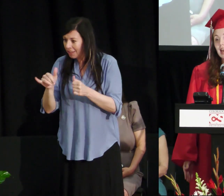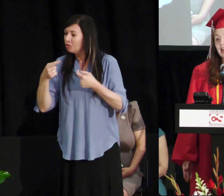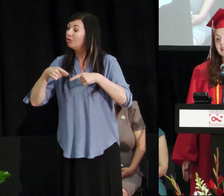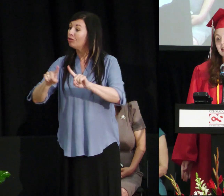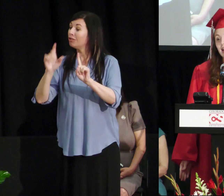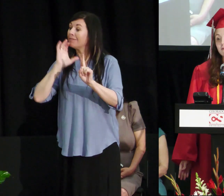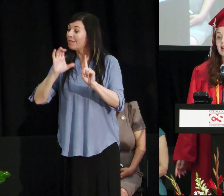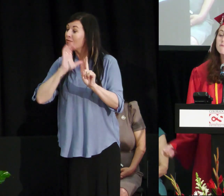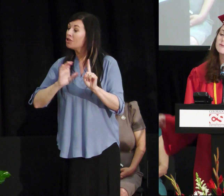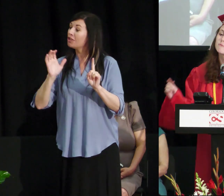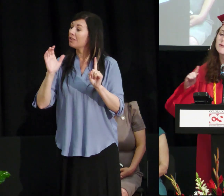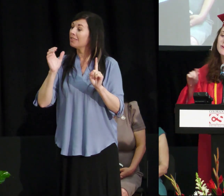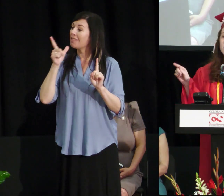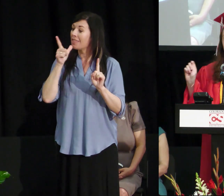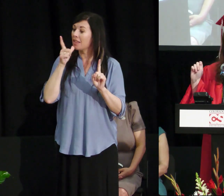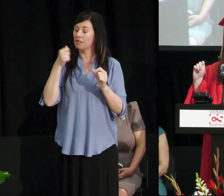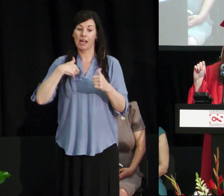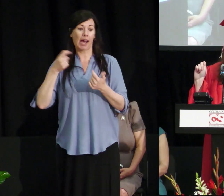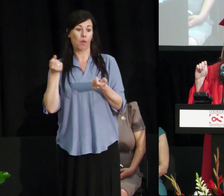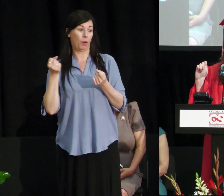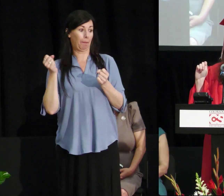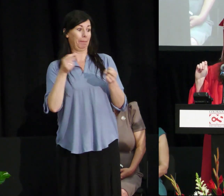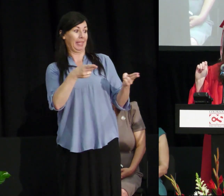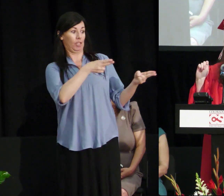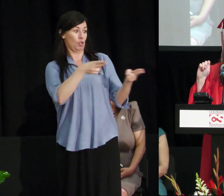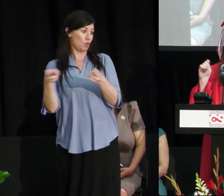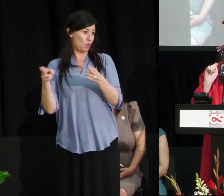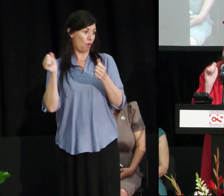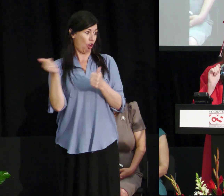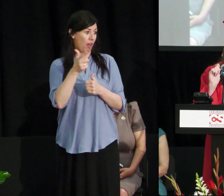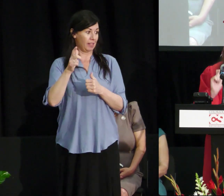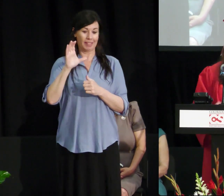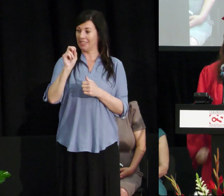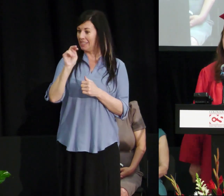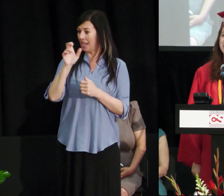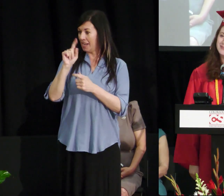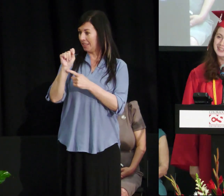and how I would whoop all y'all in Connect Four and Uno.